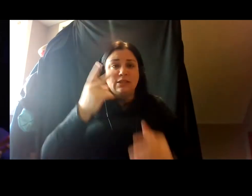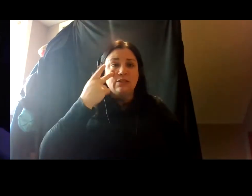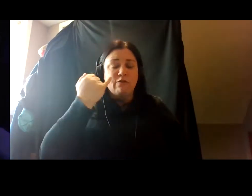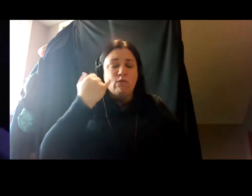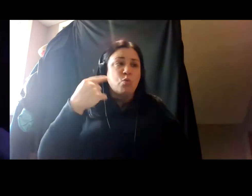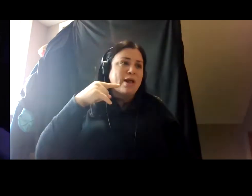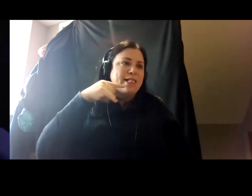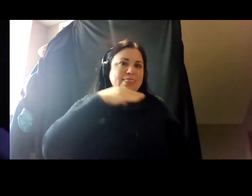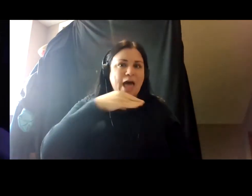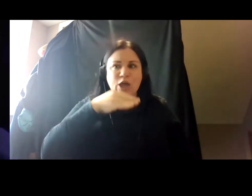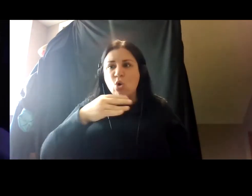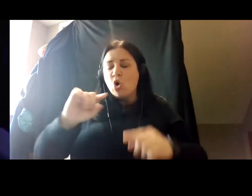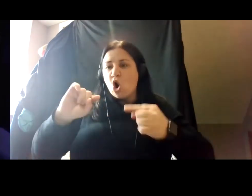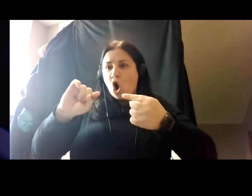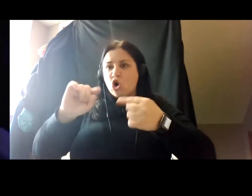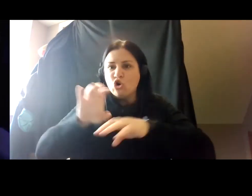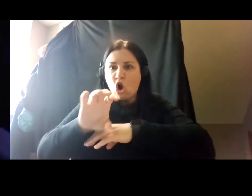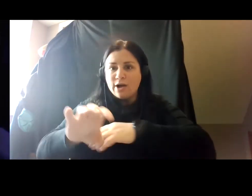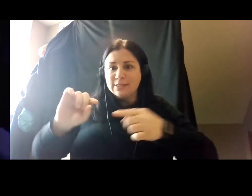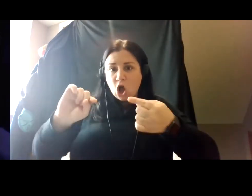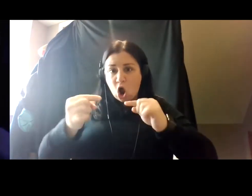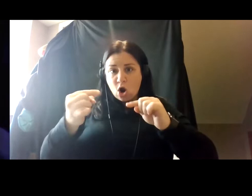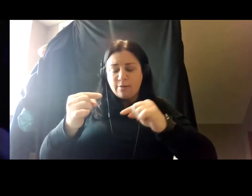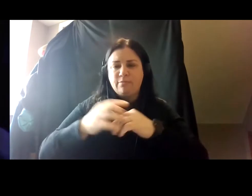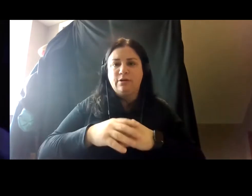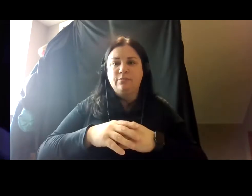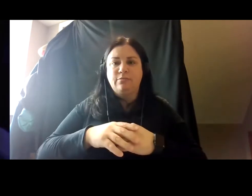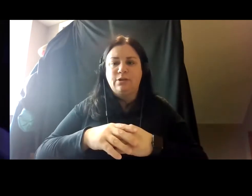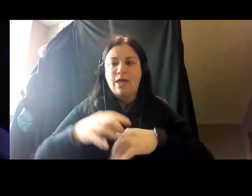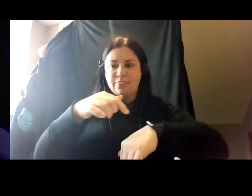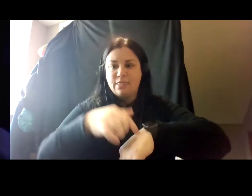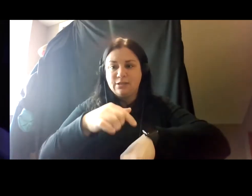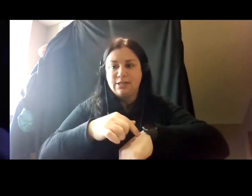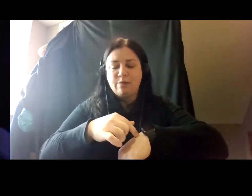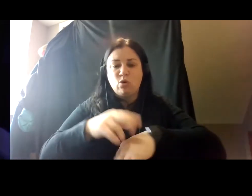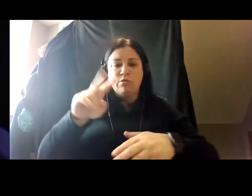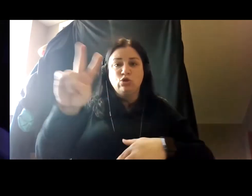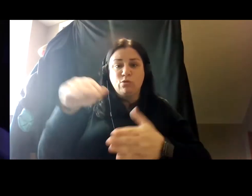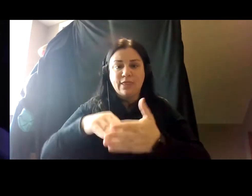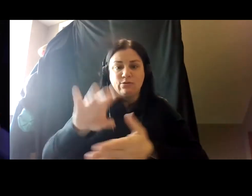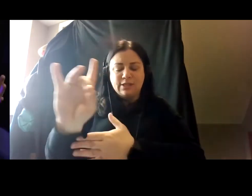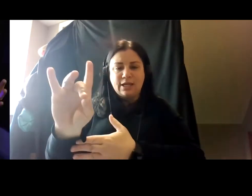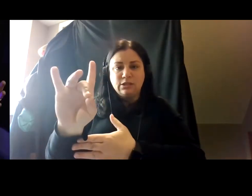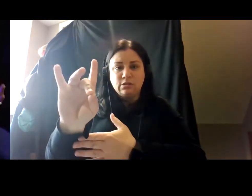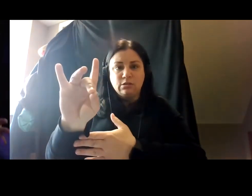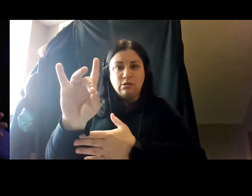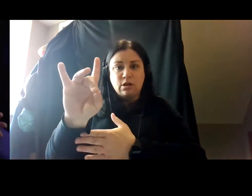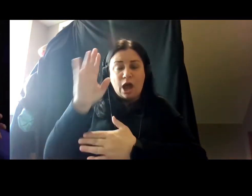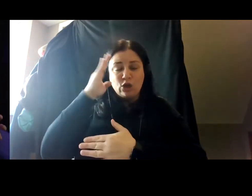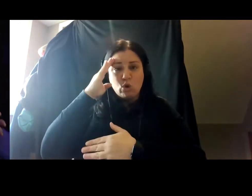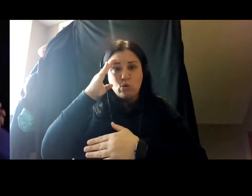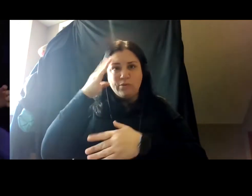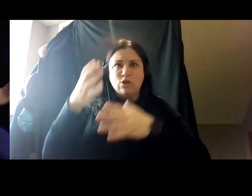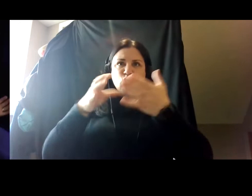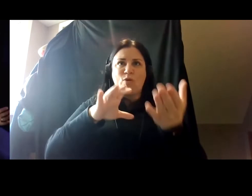doing any harm or anything like that. They're doing their due diligence. But at the time, this was 2008. And I know we just had a crazy year